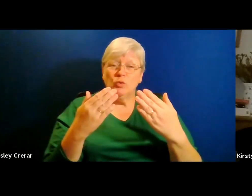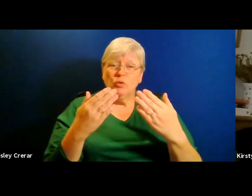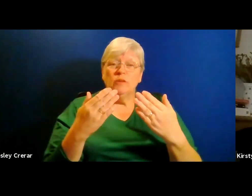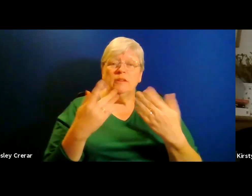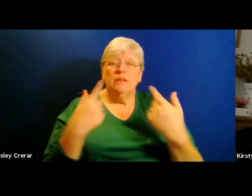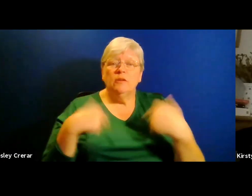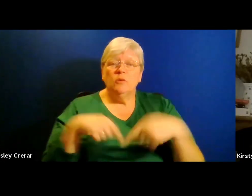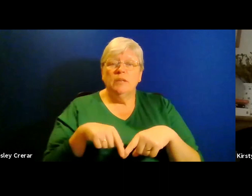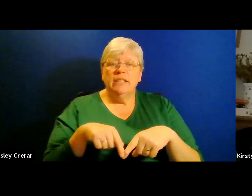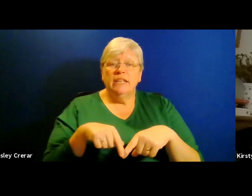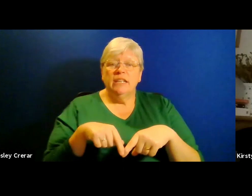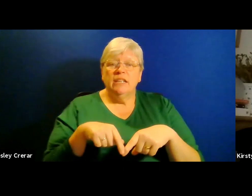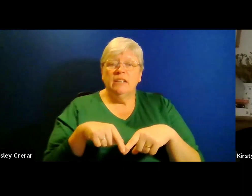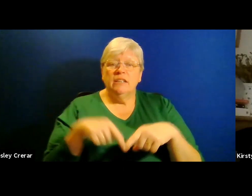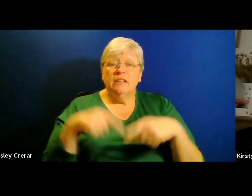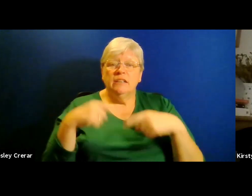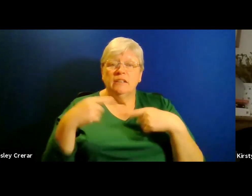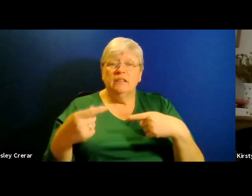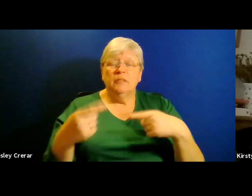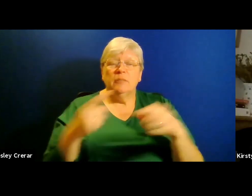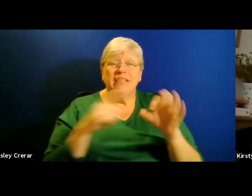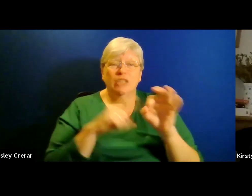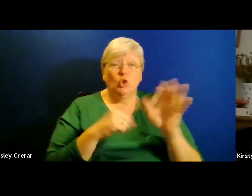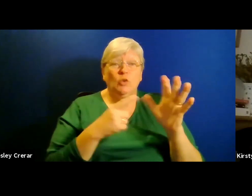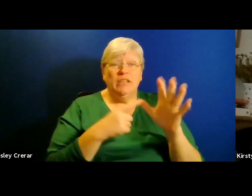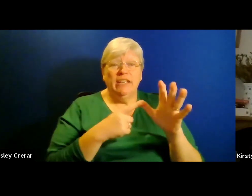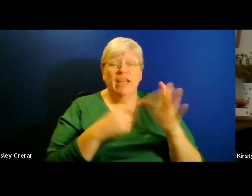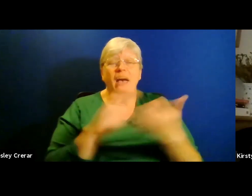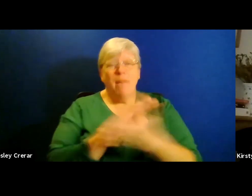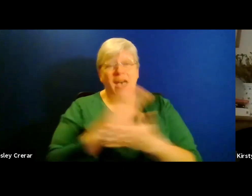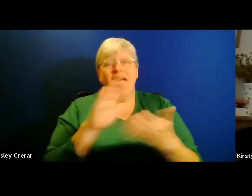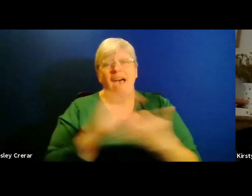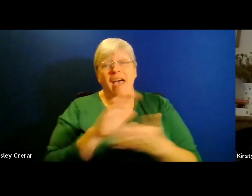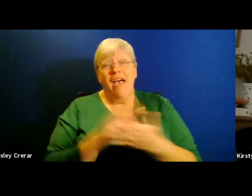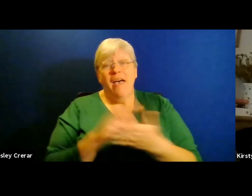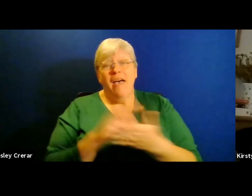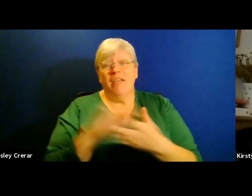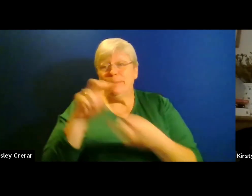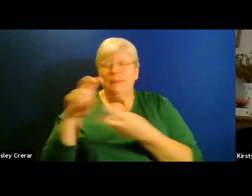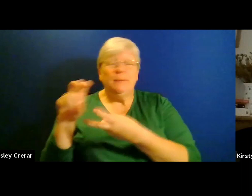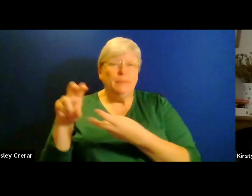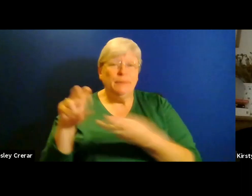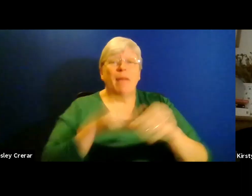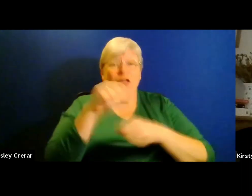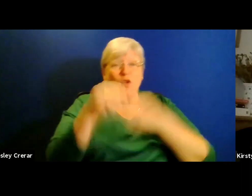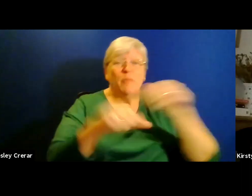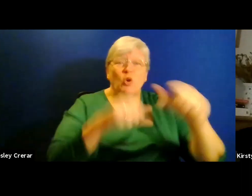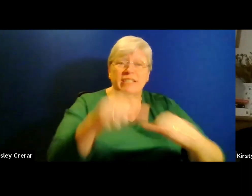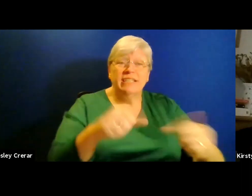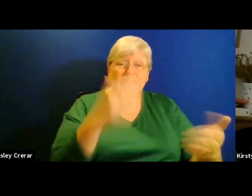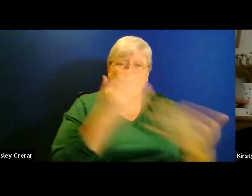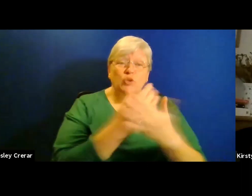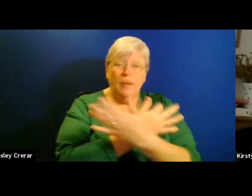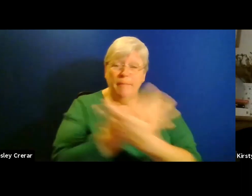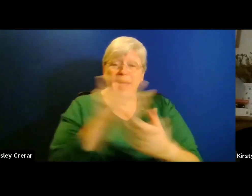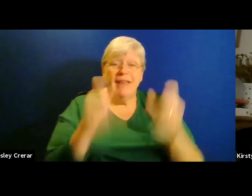We scheduled for a little Q&A at the end. And I'm so glad that we managed to hear from our writers about the process, because I'm sure there are many people in the